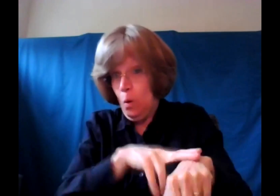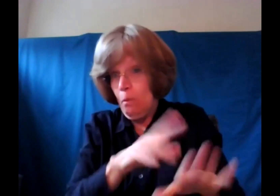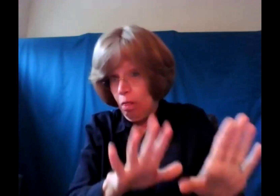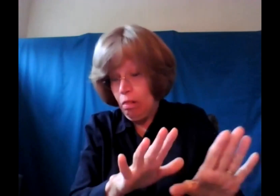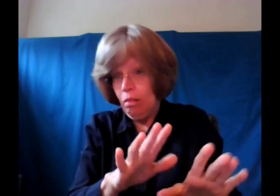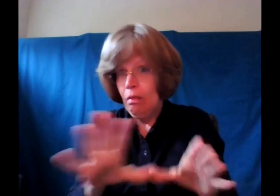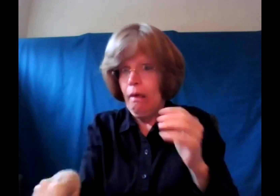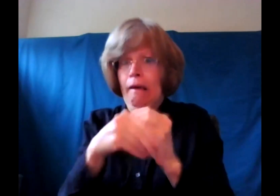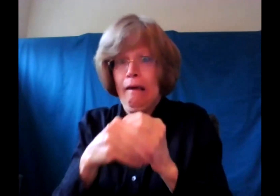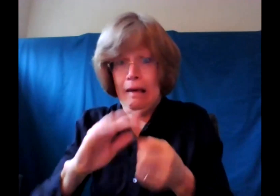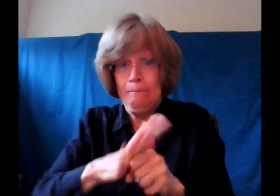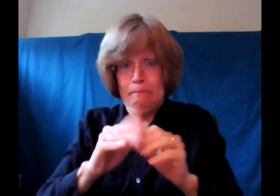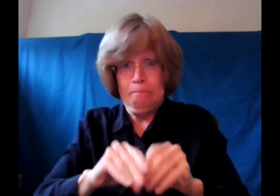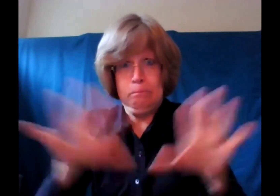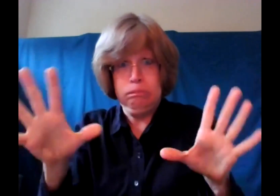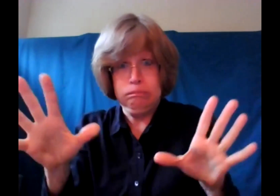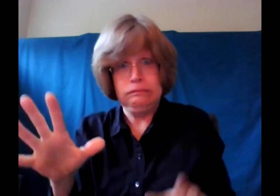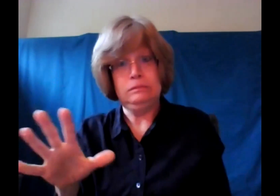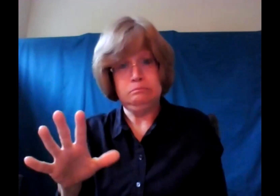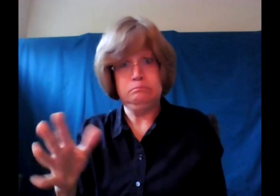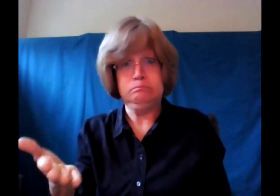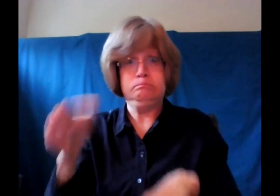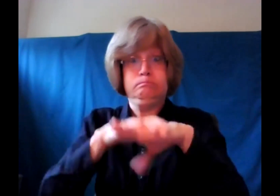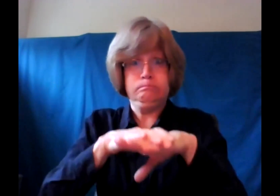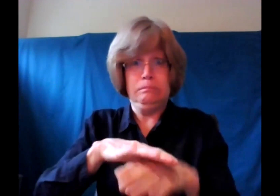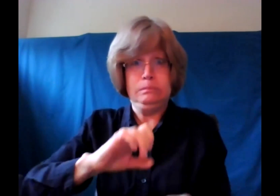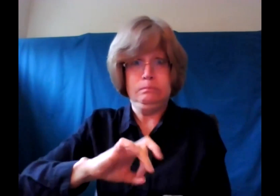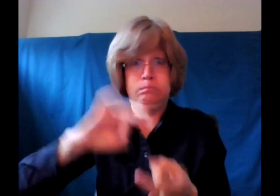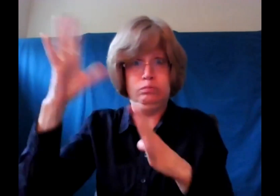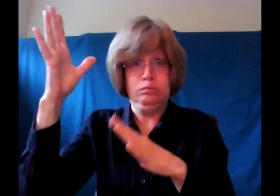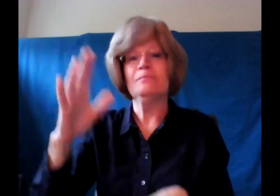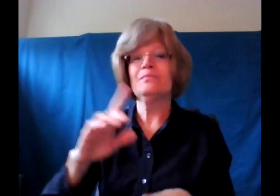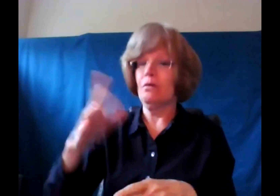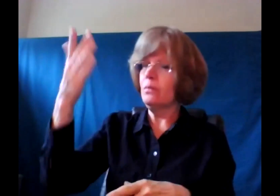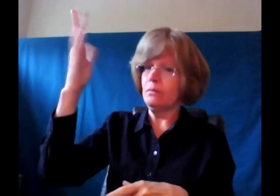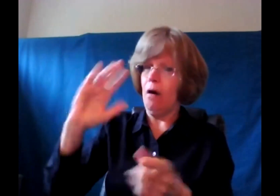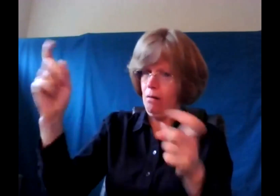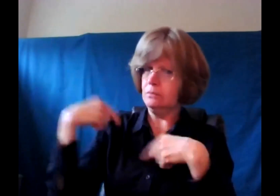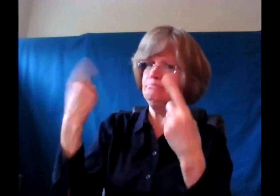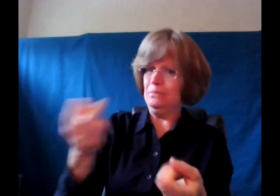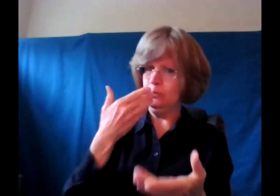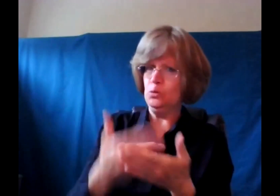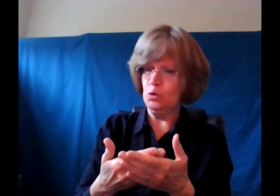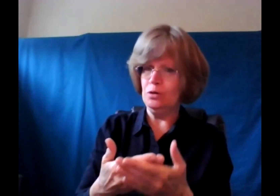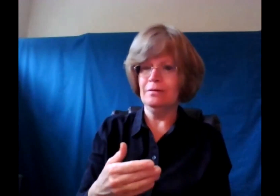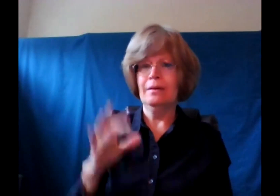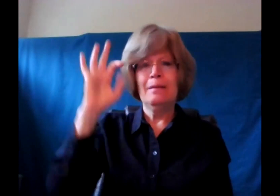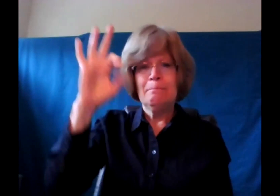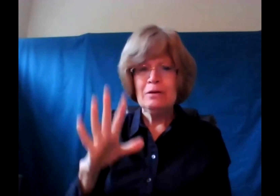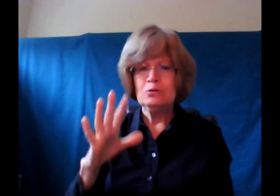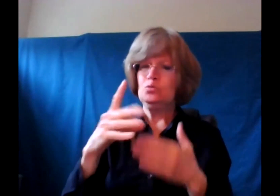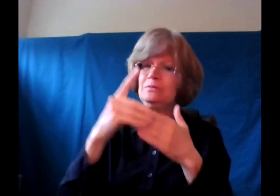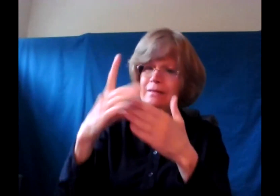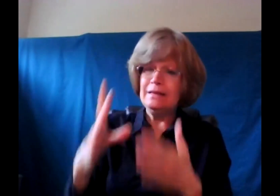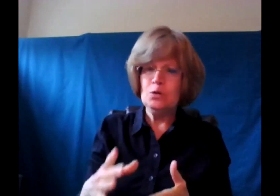add the pandemic to that. But I tell you, God has been good. And I want to tell you that the pastors and leaders